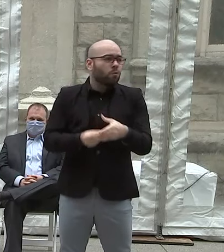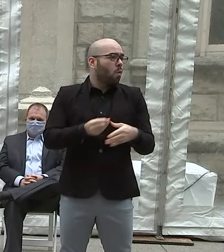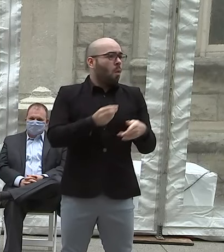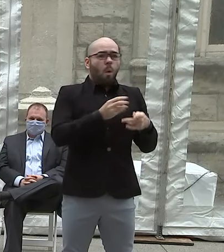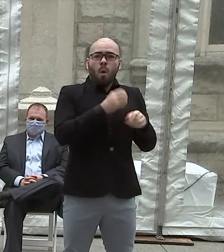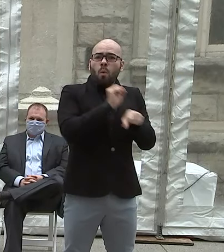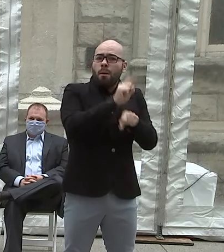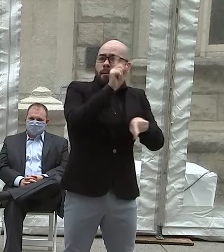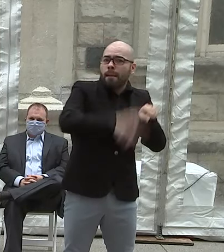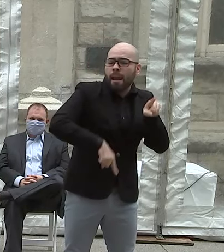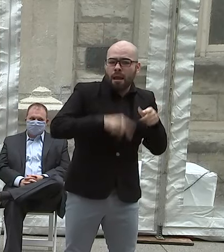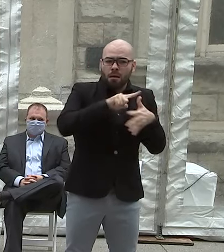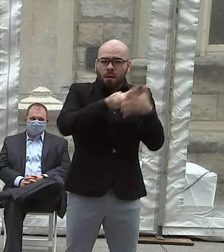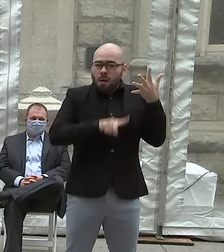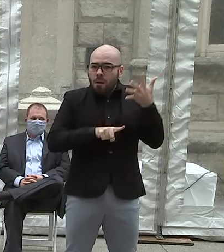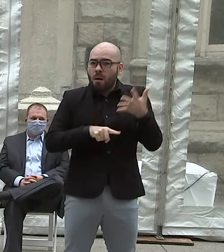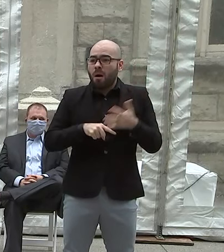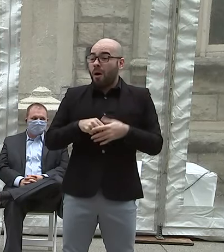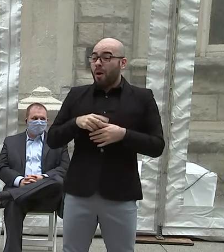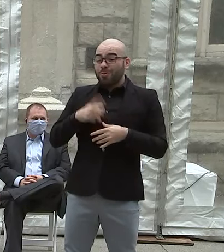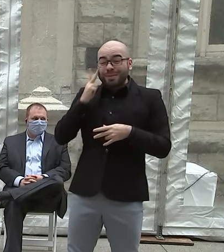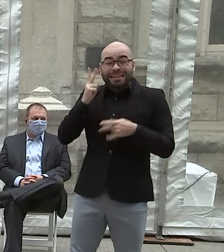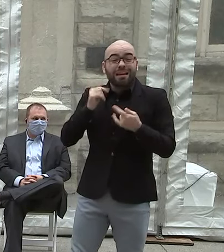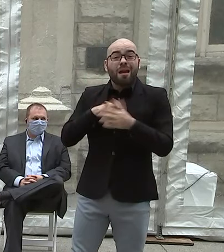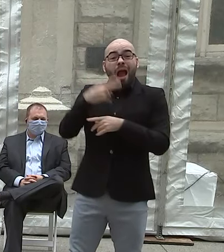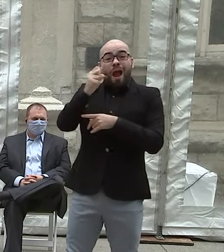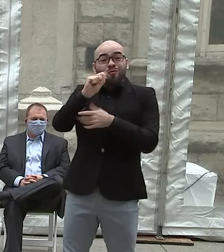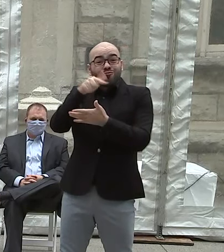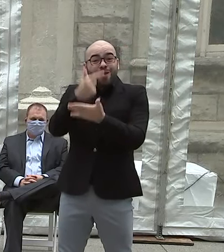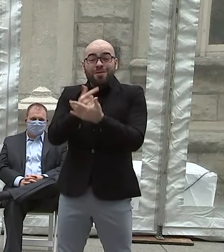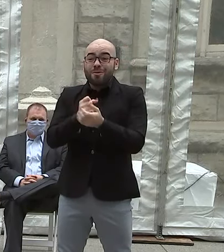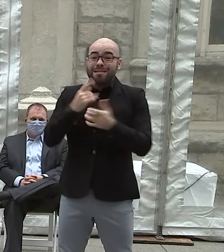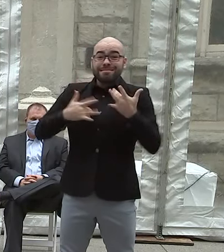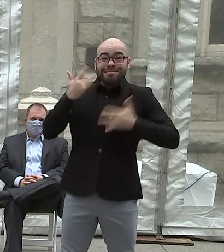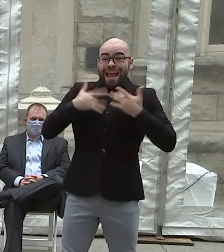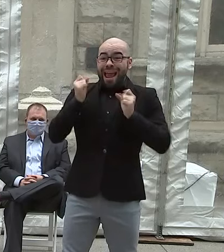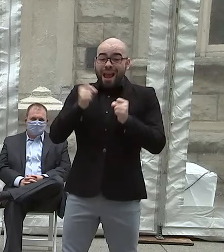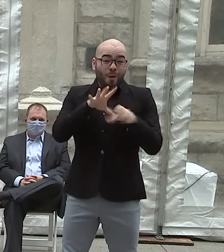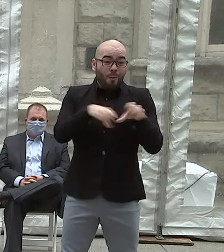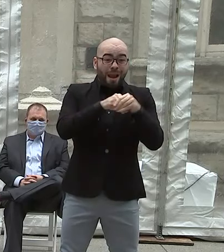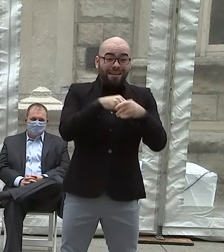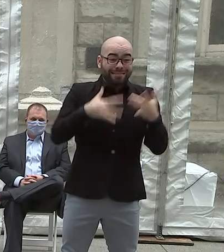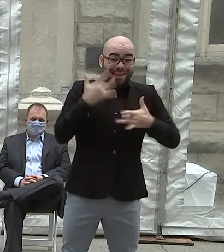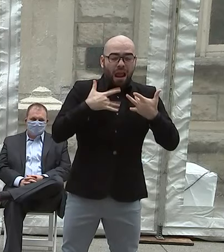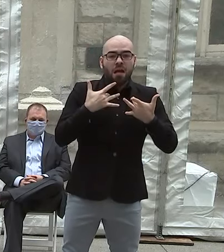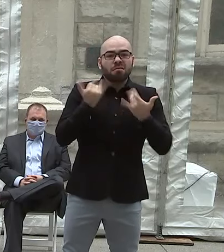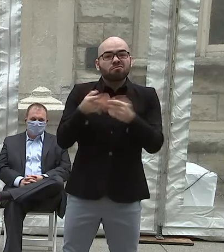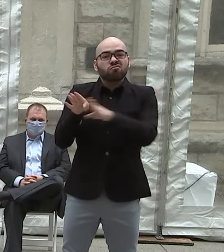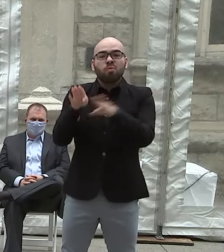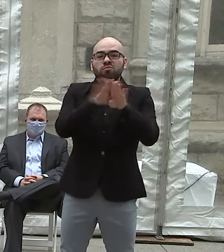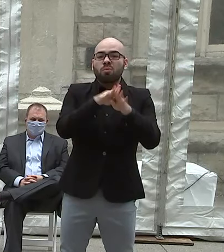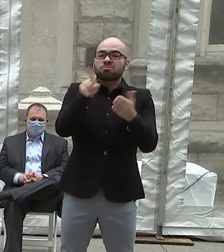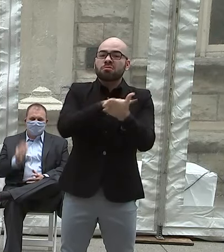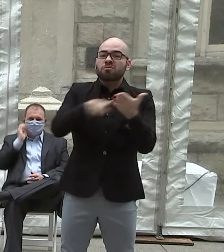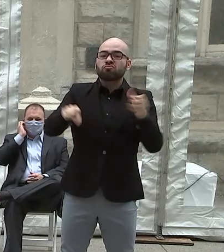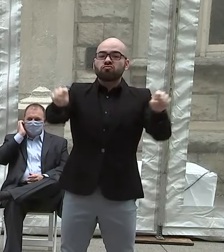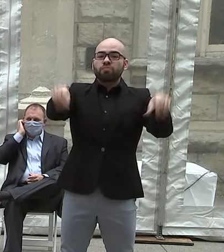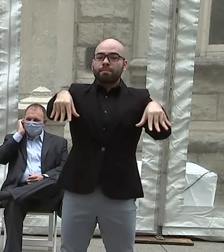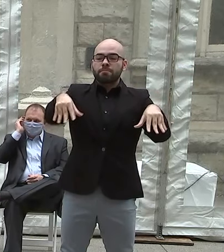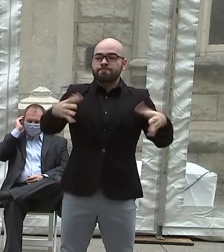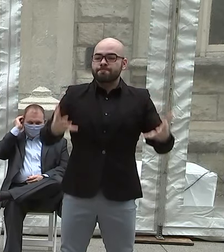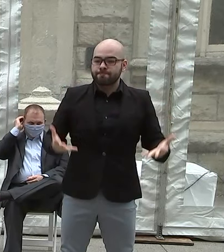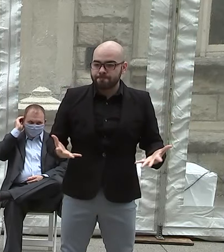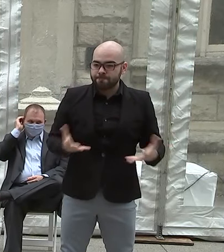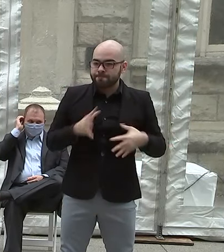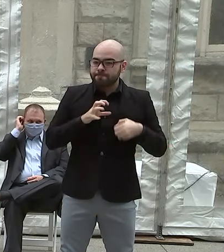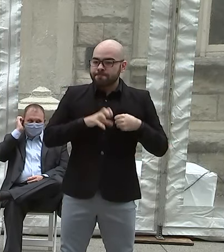lives of our loved ones, missing milestones like high school graduations and weddings, financial insecurity and instability in our